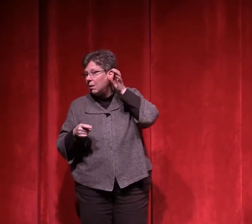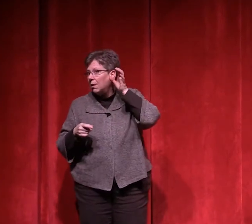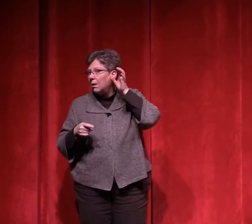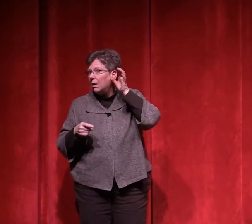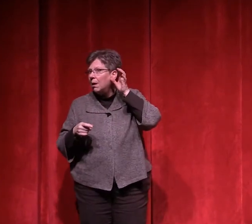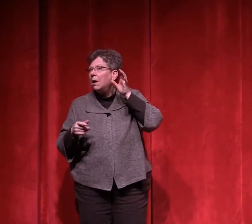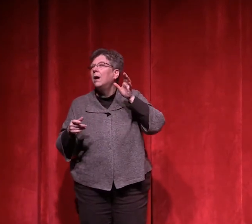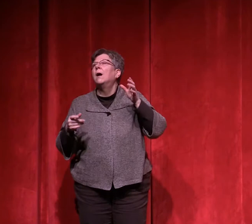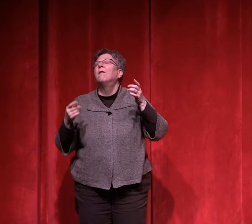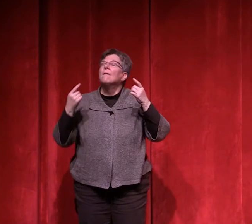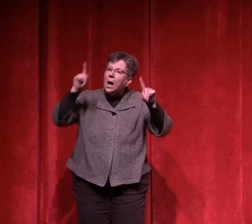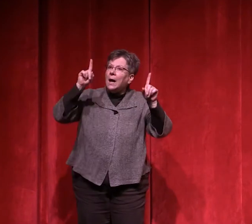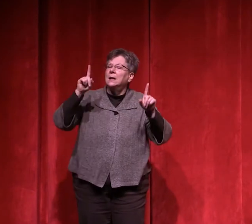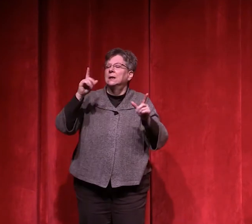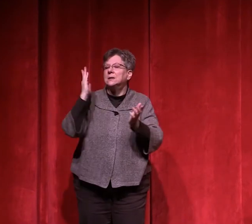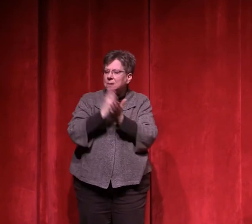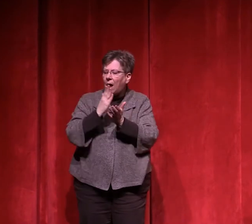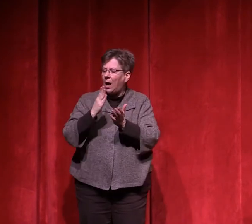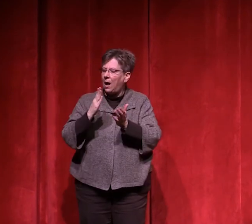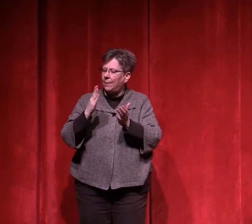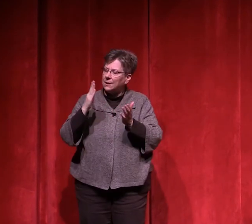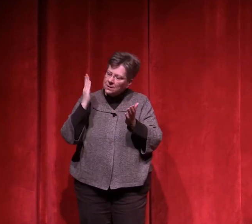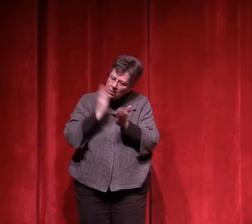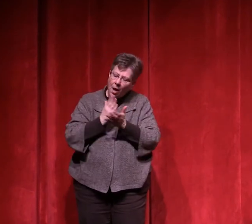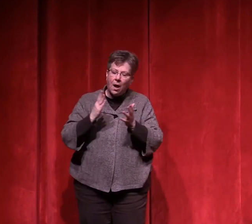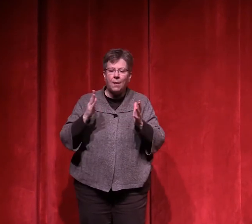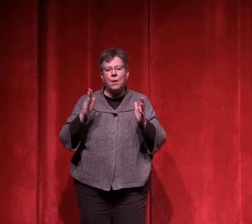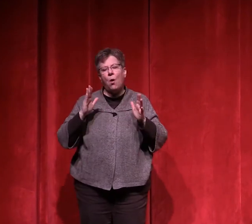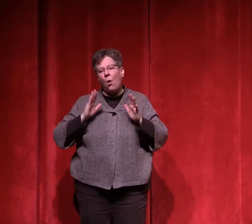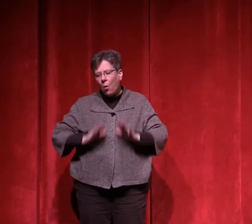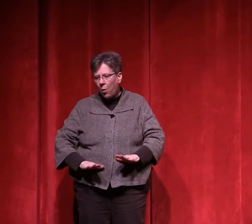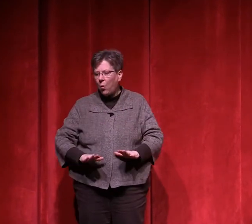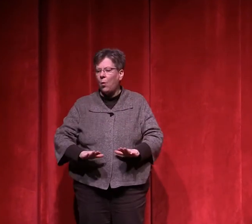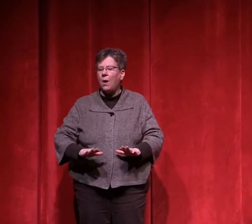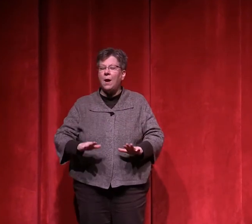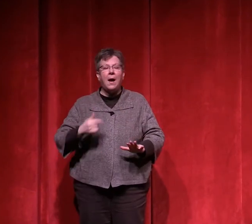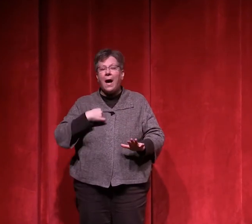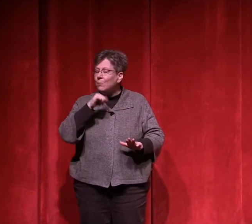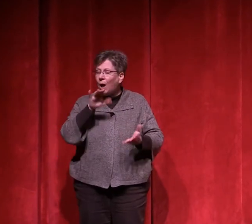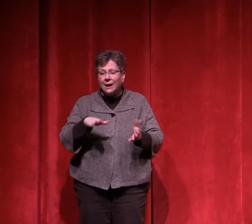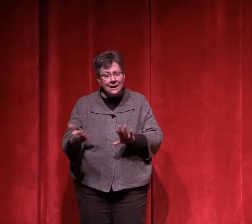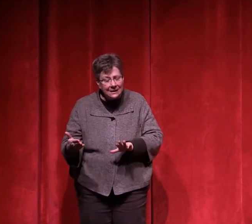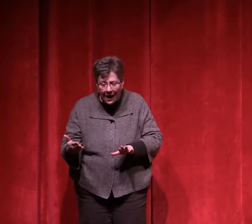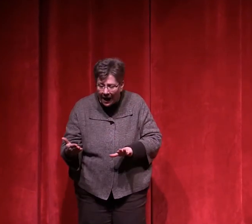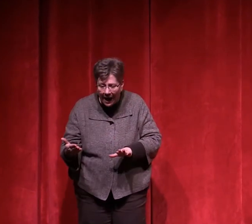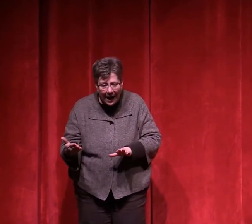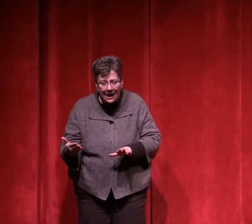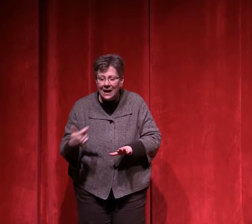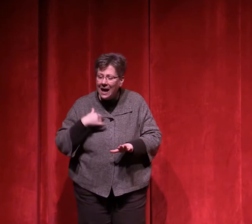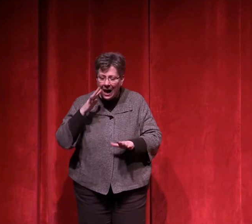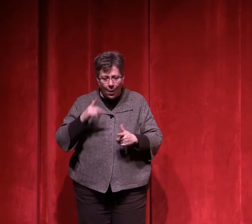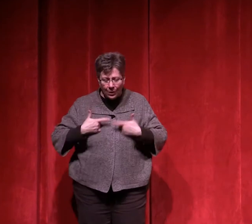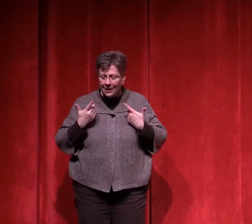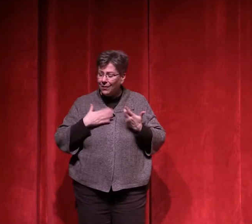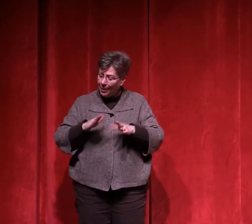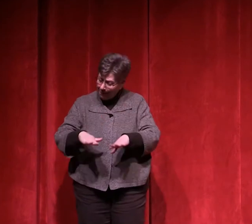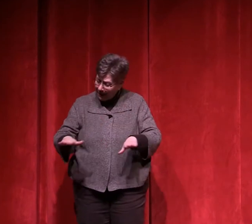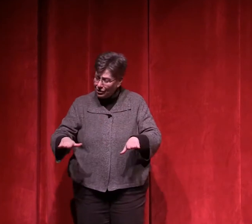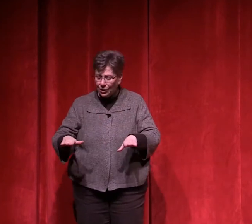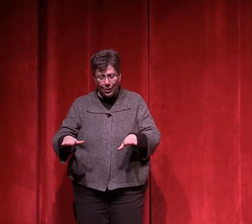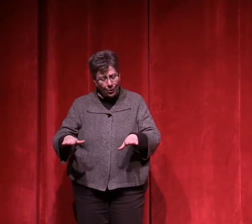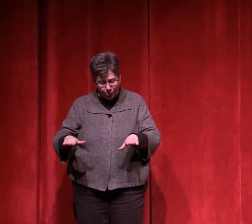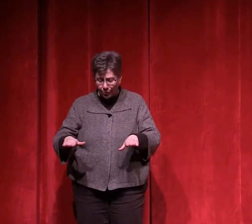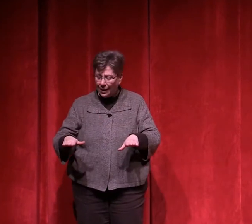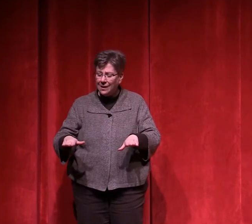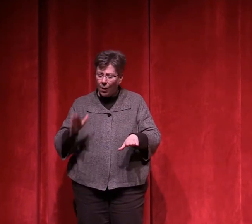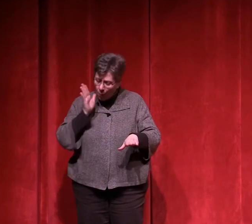This fucking insanity in my ear, it stops. I'm not gonna die. My children won't